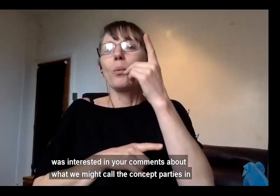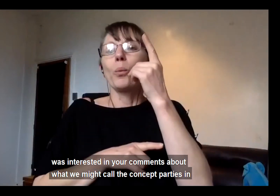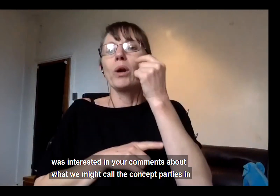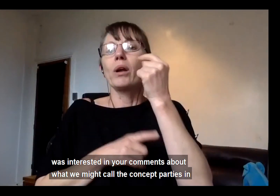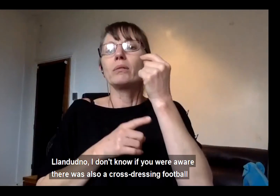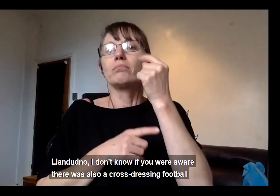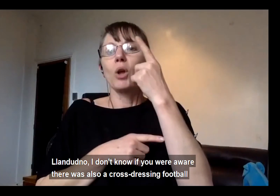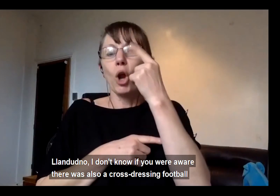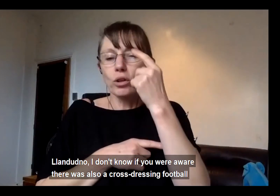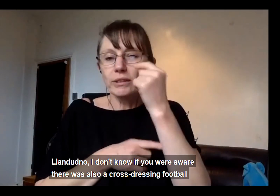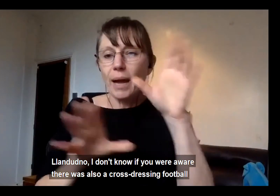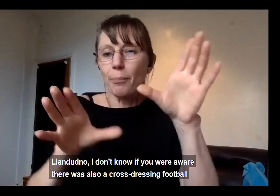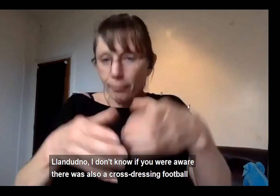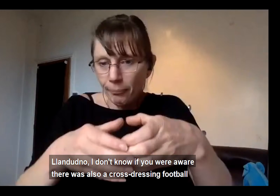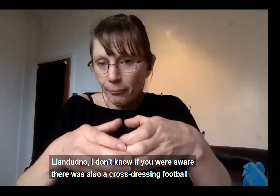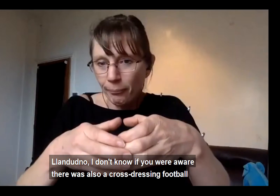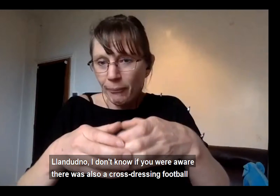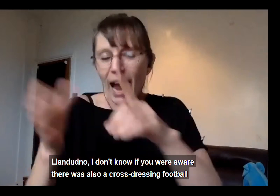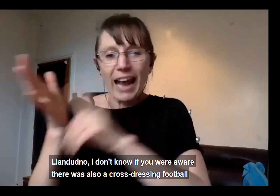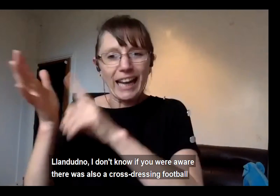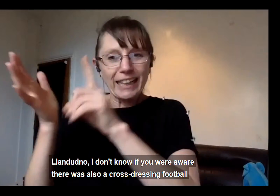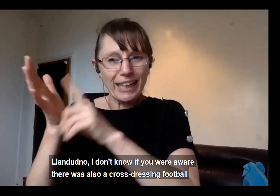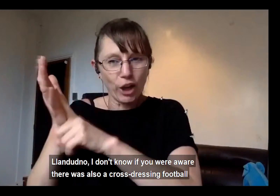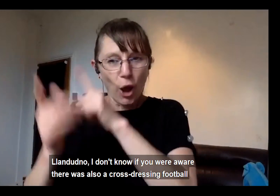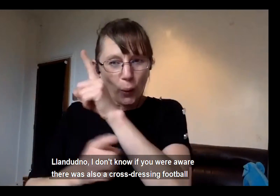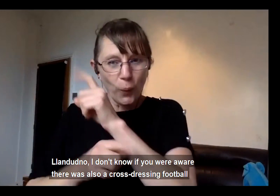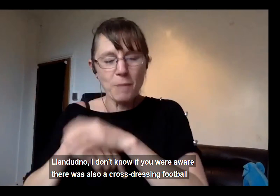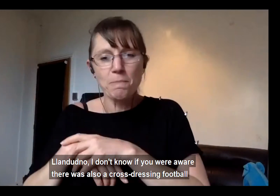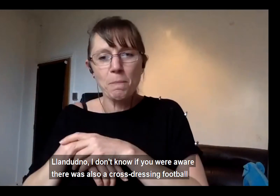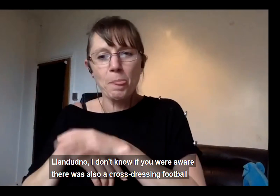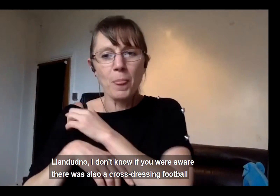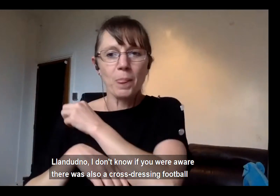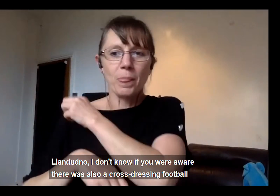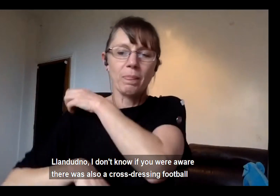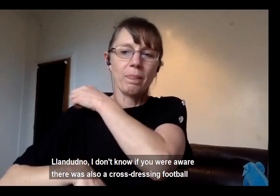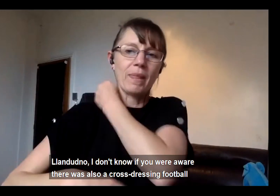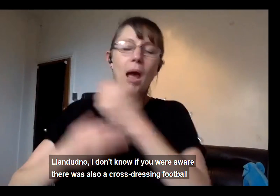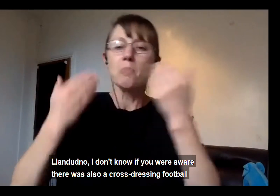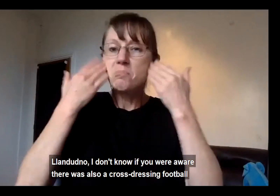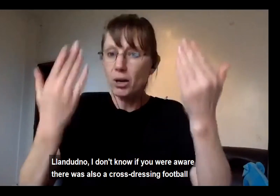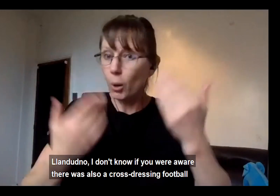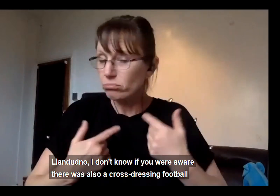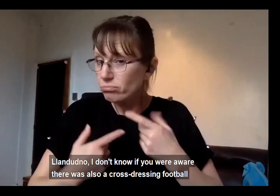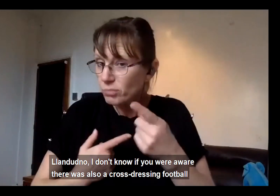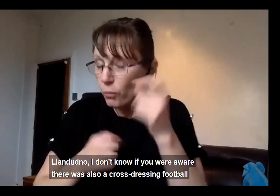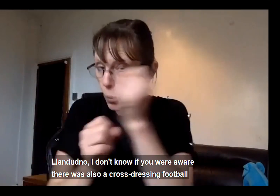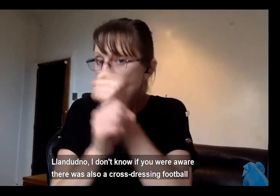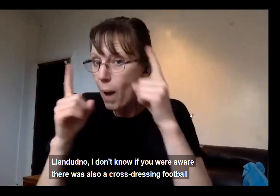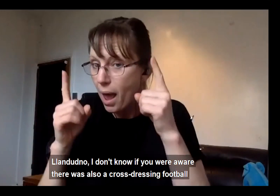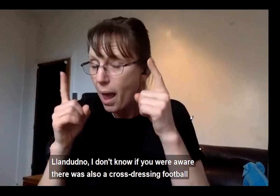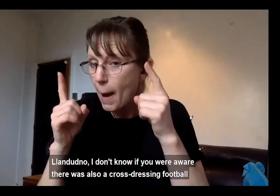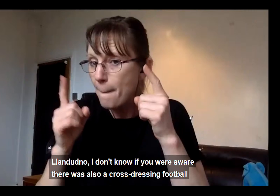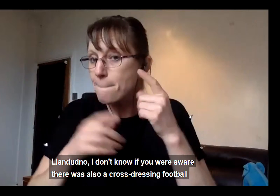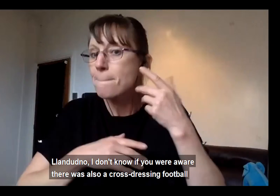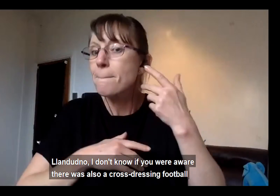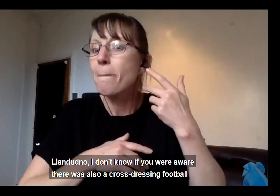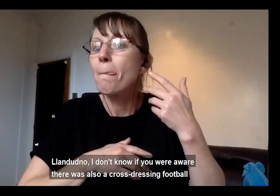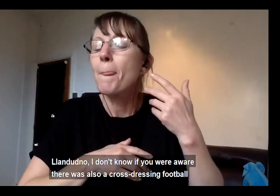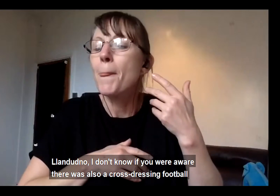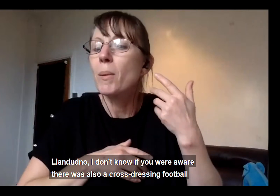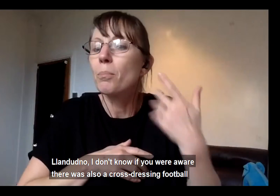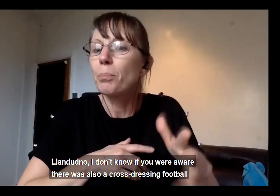concert parties in Llandudno. I don't know if you were aware there was also